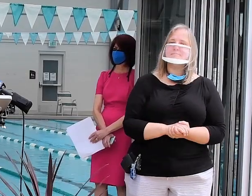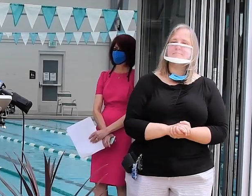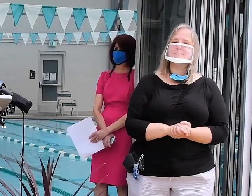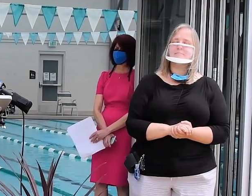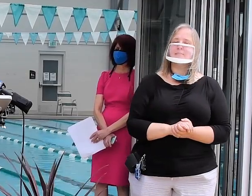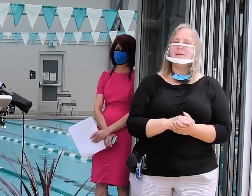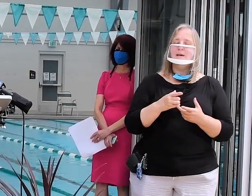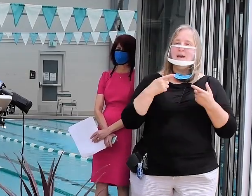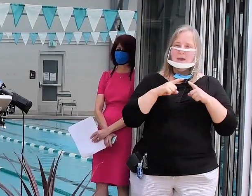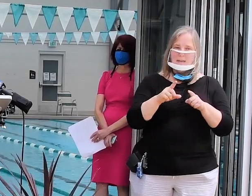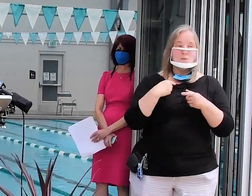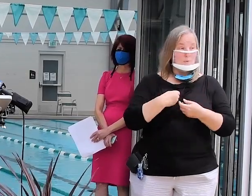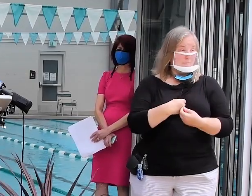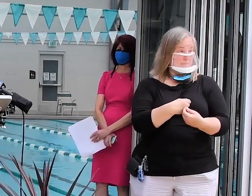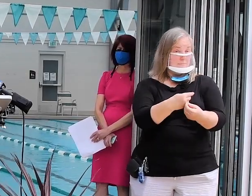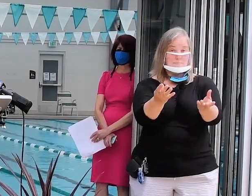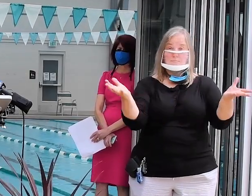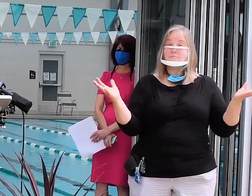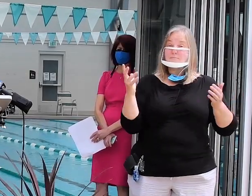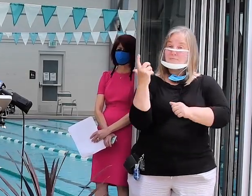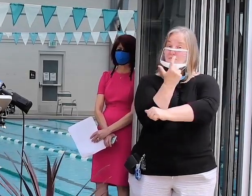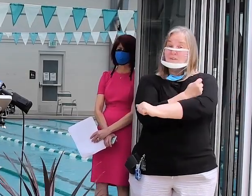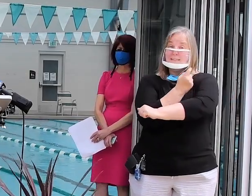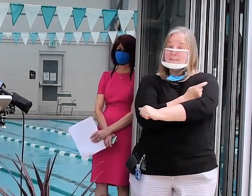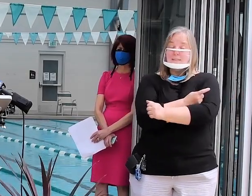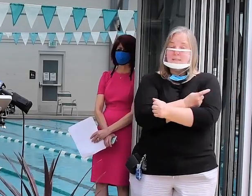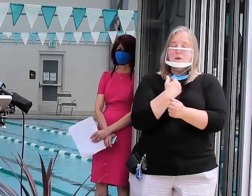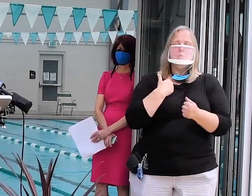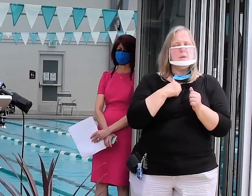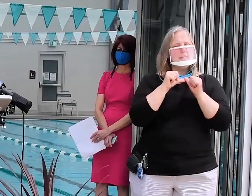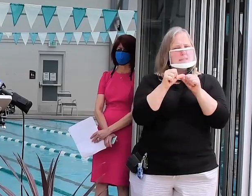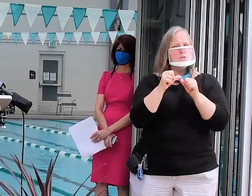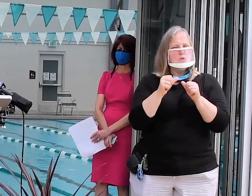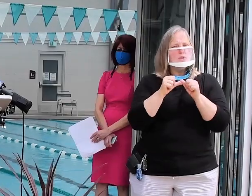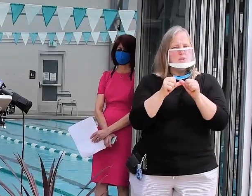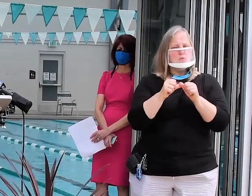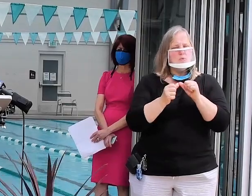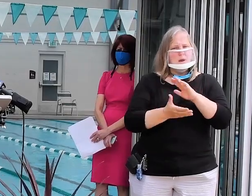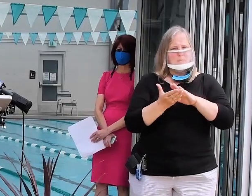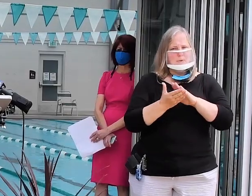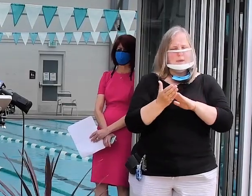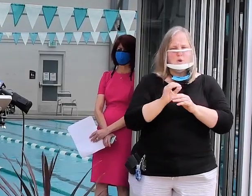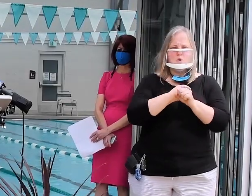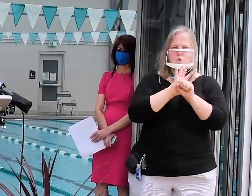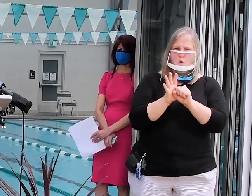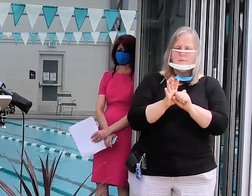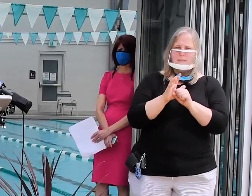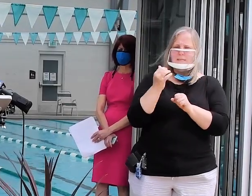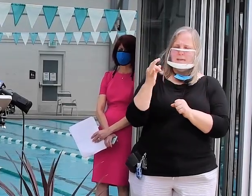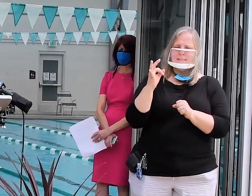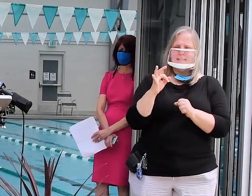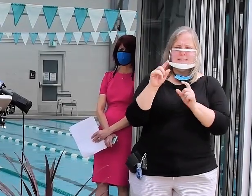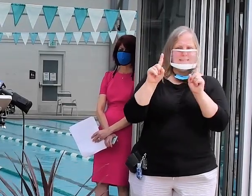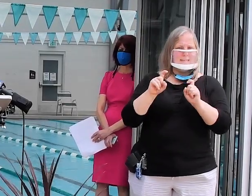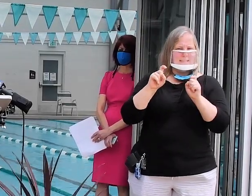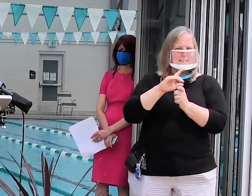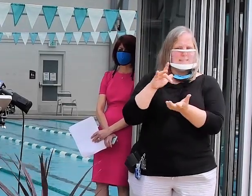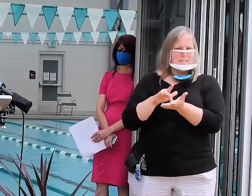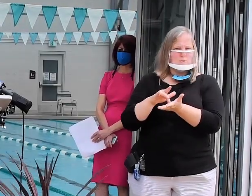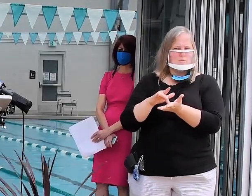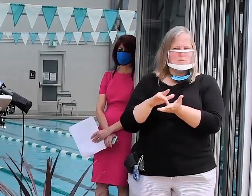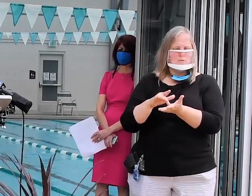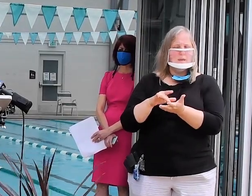As we've rolled out the vaccine, we continue to operate COVID-19 testing sites, which is